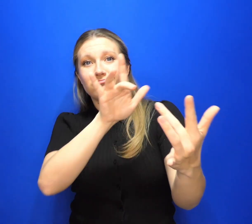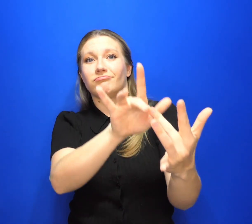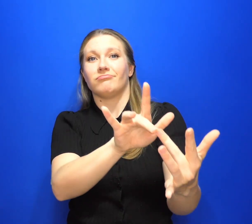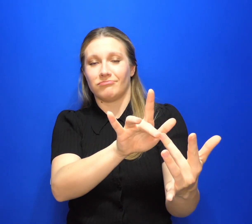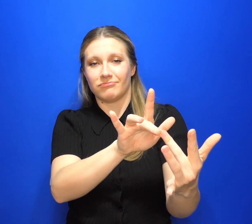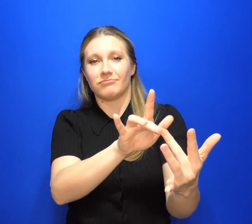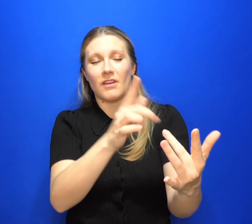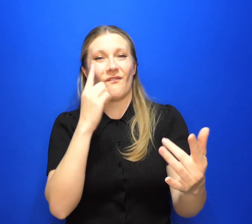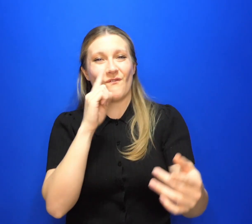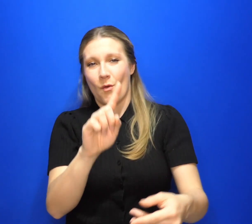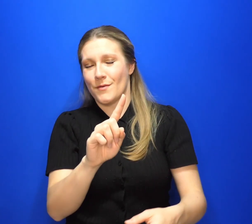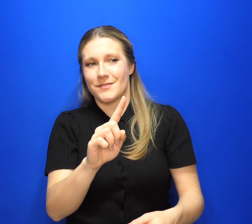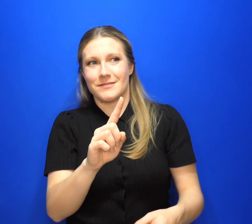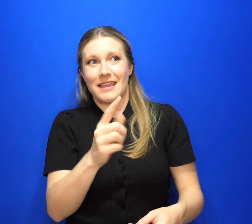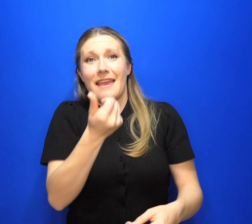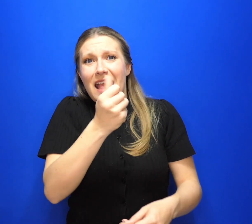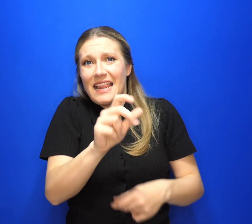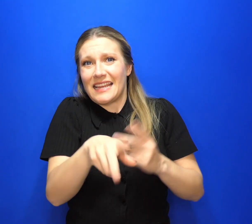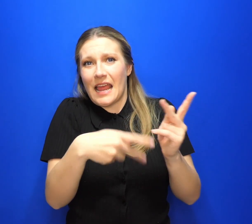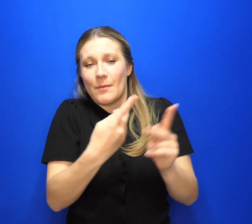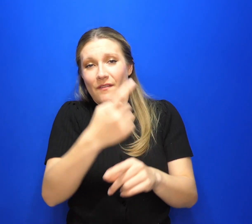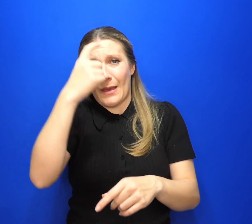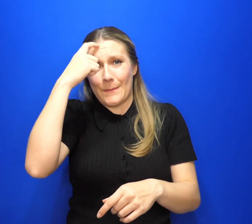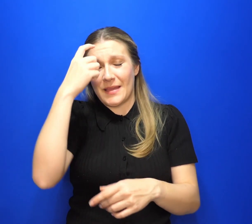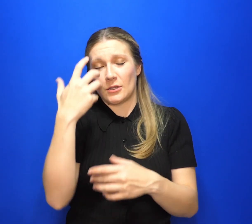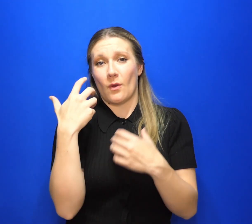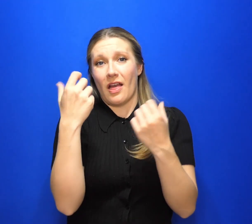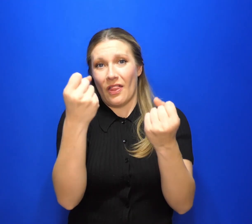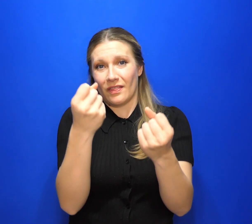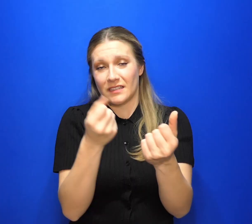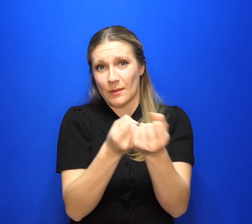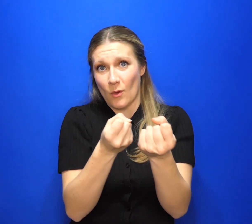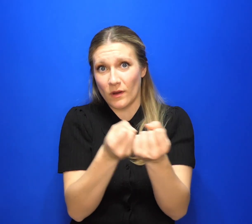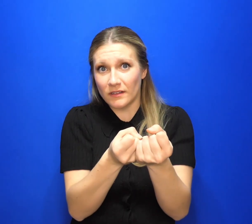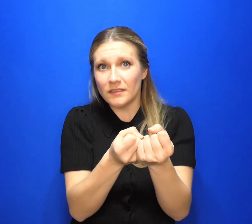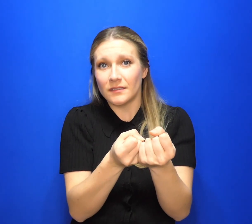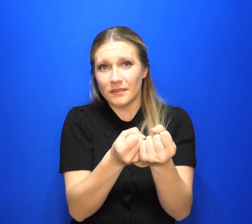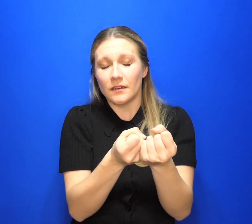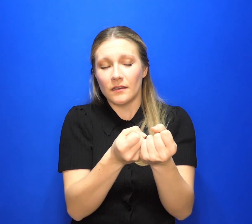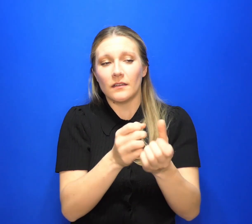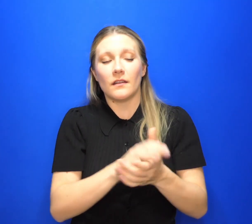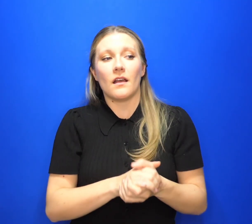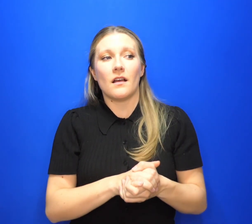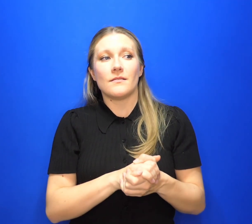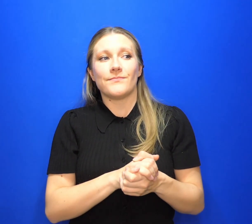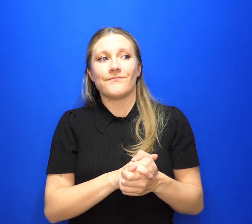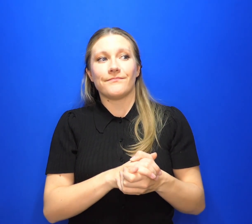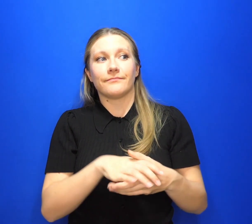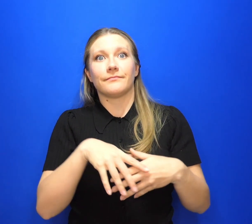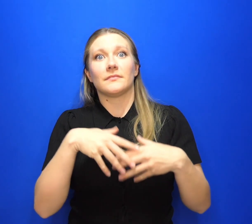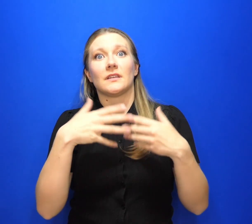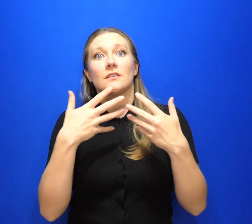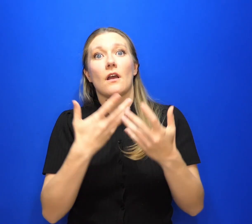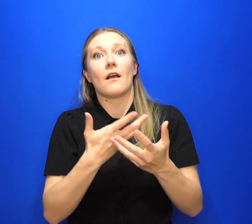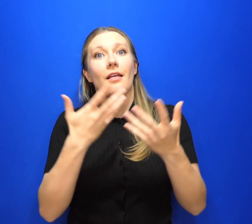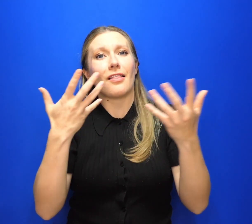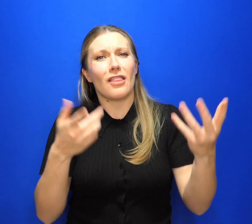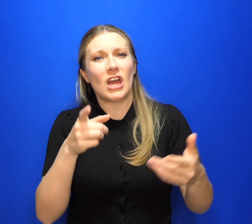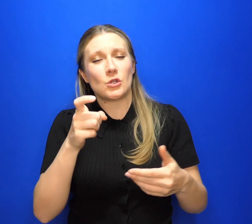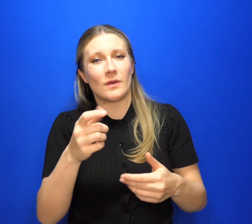health support too. There's a lot that you have to navigate, and it really helps to have somebody to